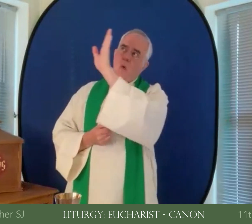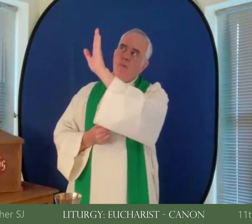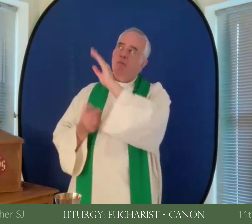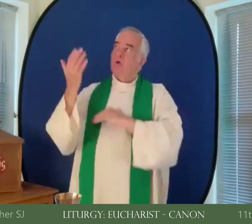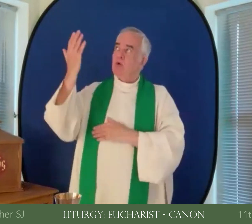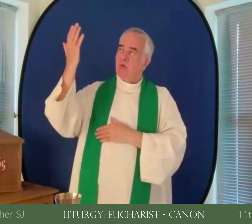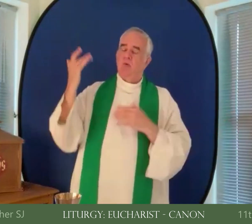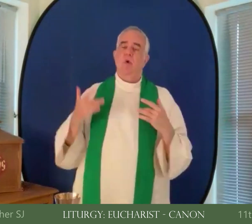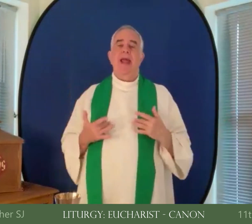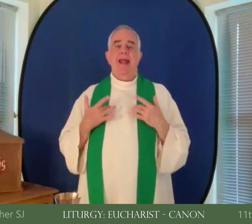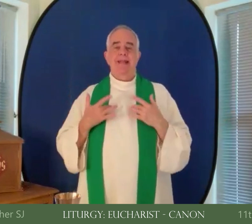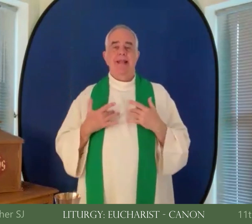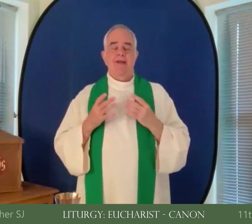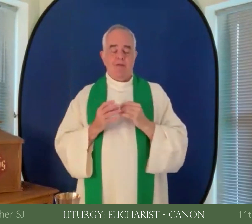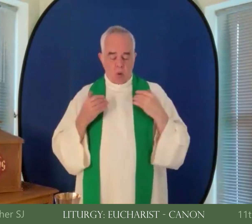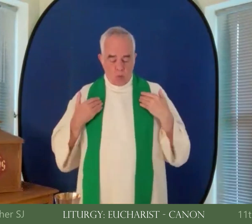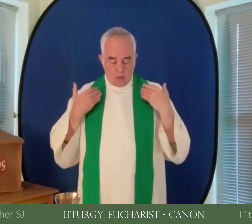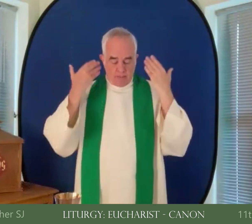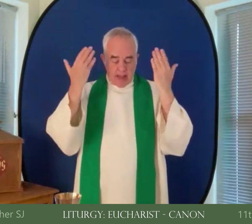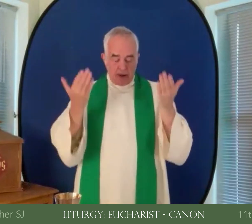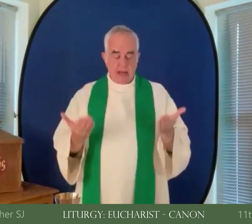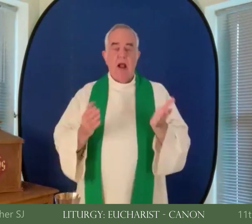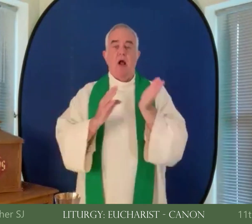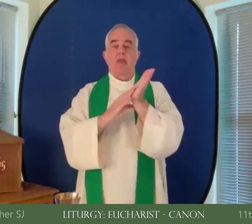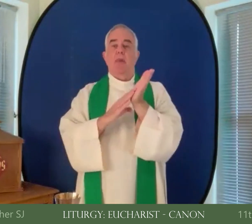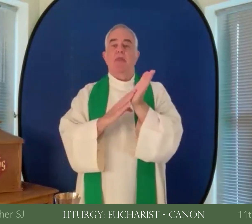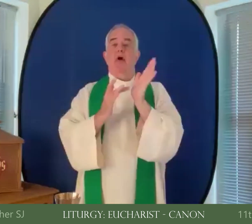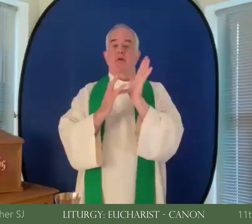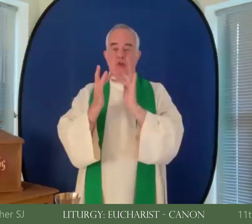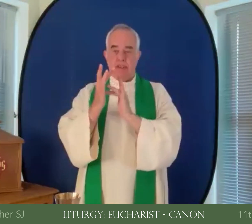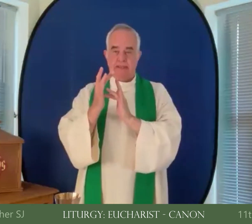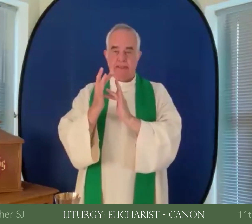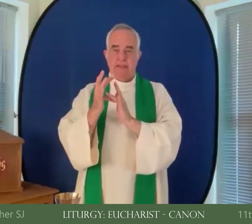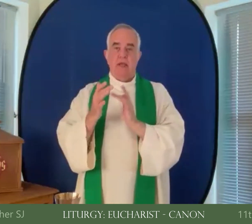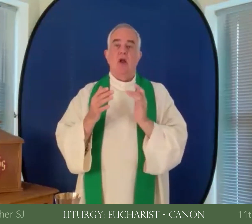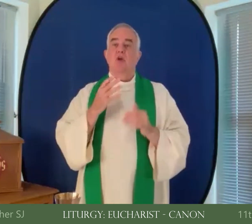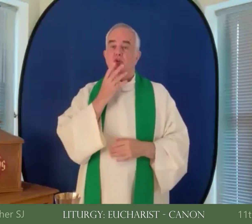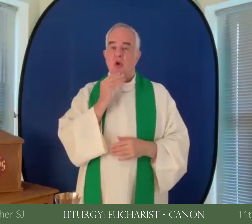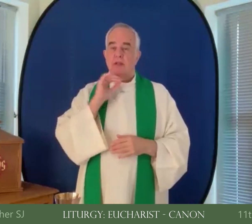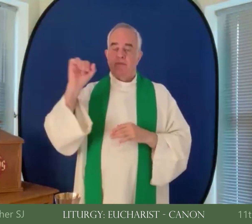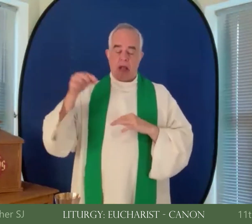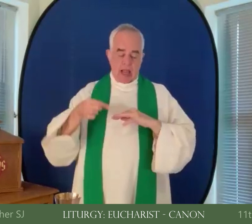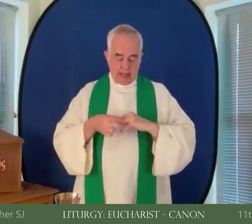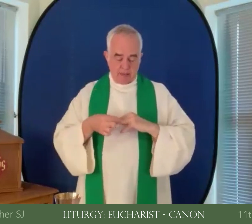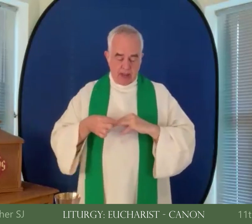home to you to live with Mary, the mother of Jesus, brother, her